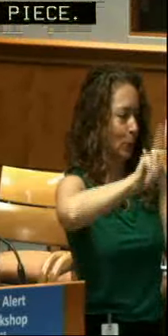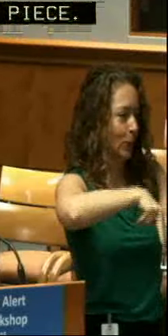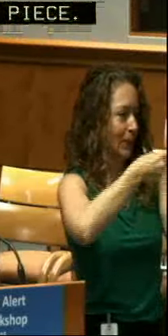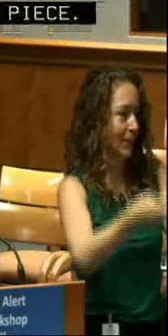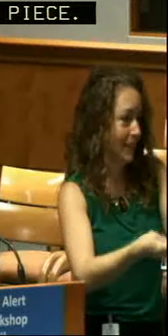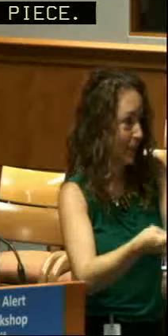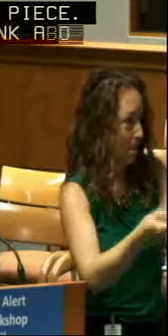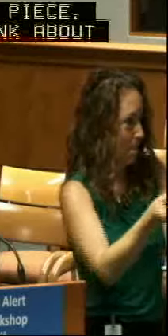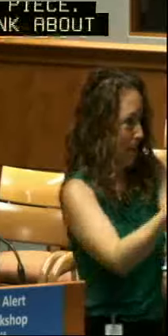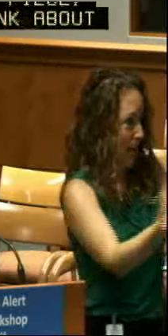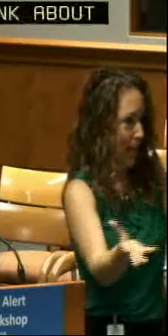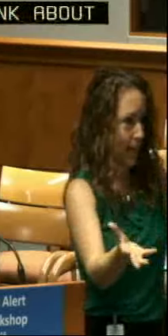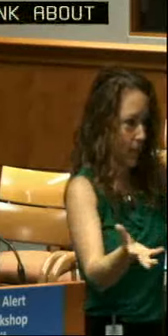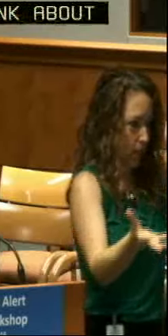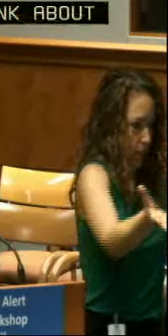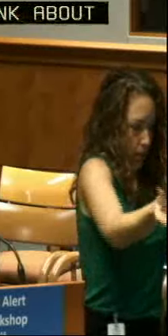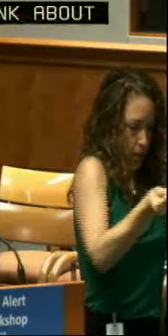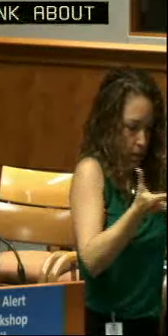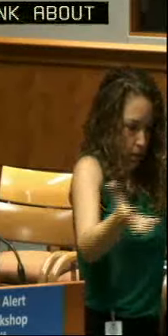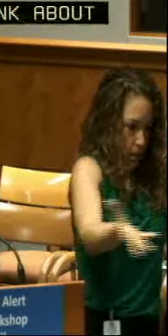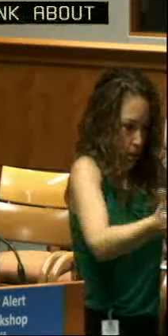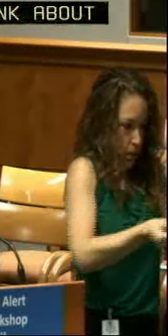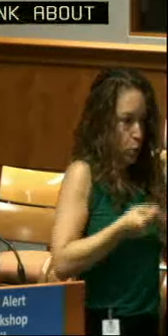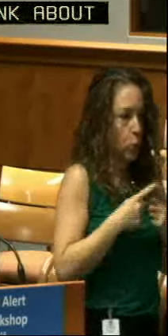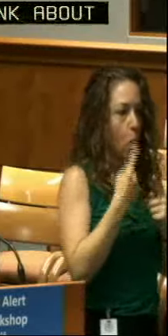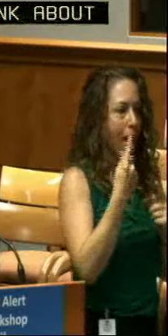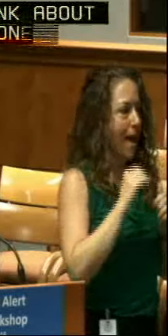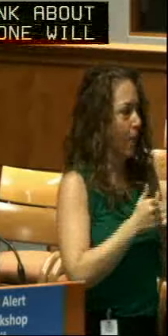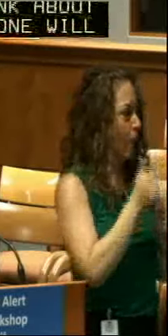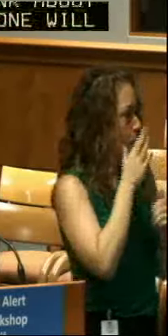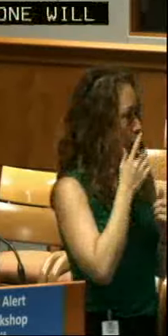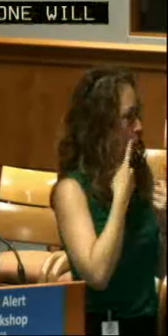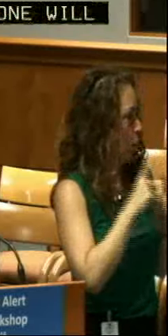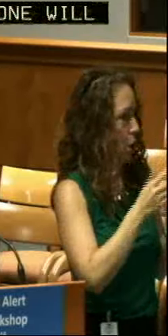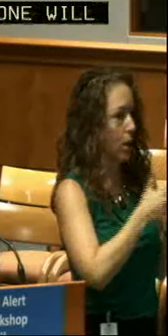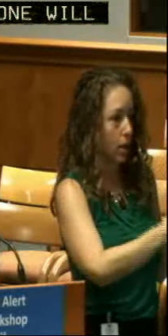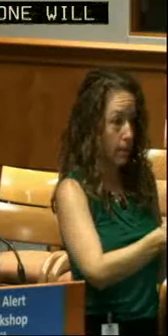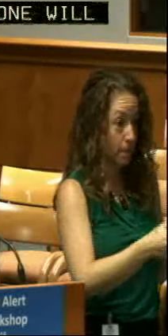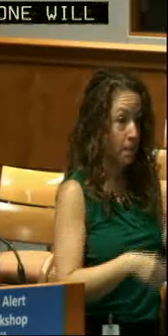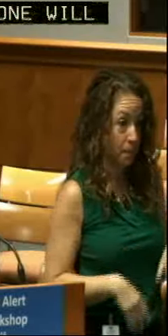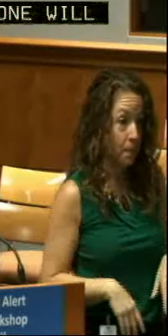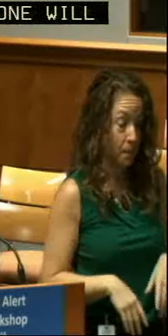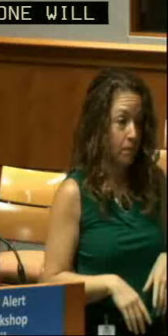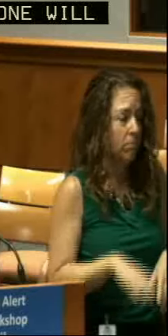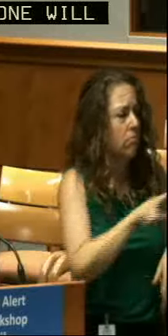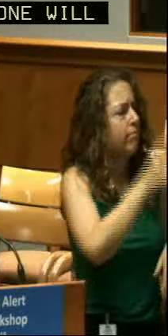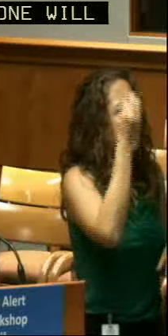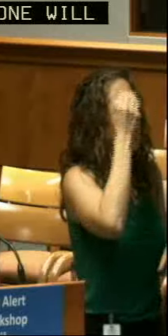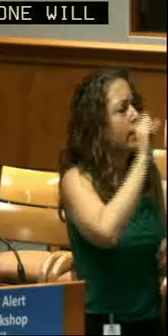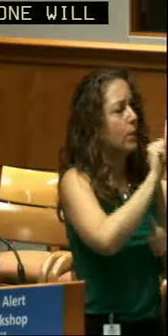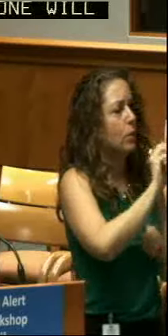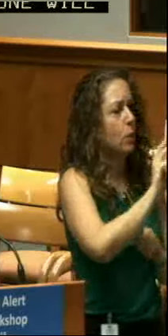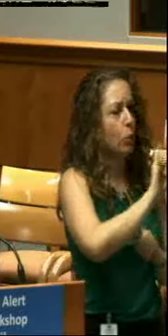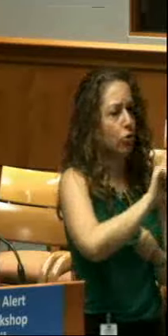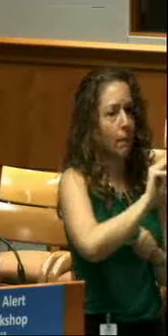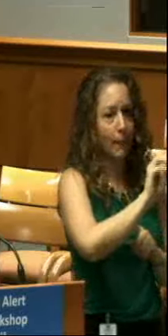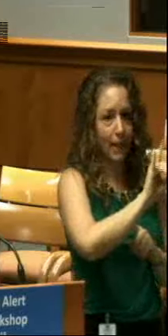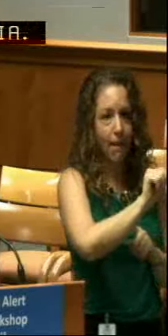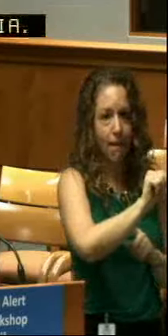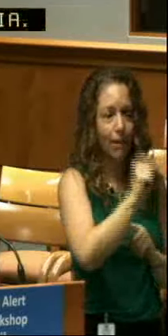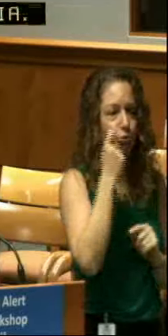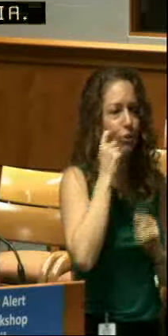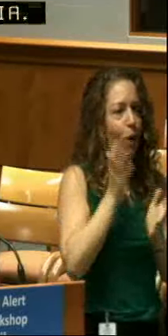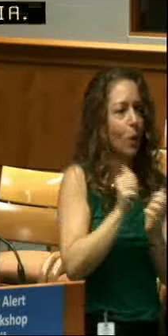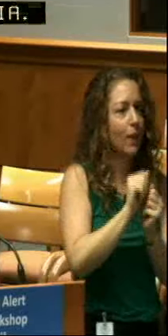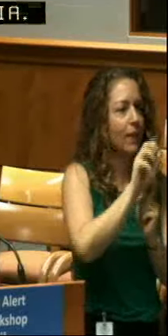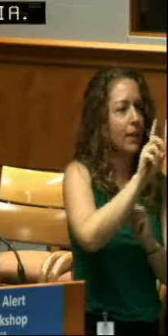one will work. Think about social media. I was just talking with David Horowitz, one of the